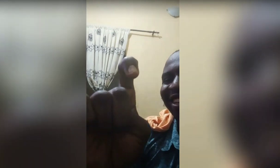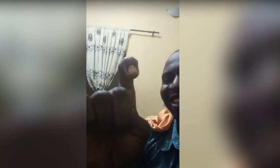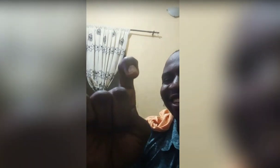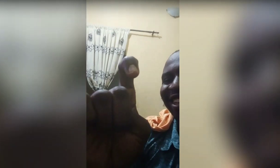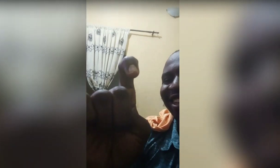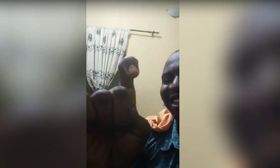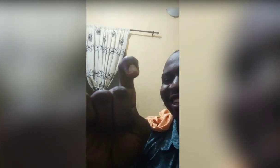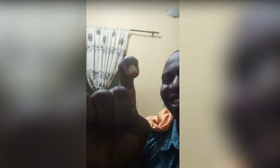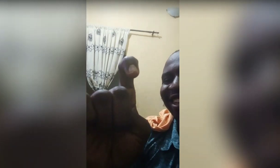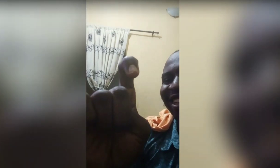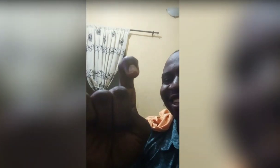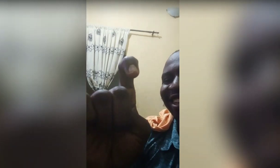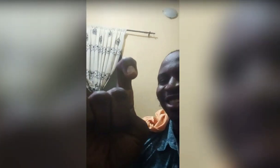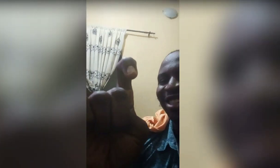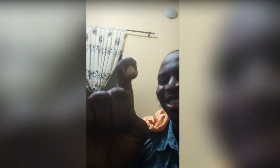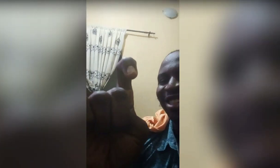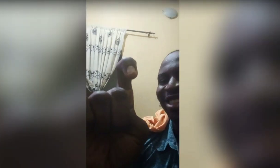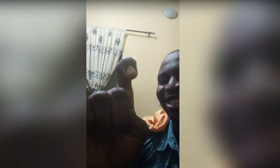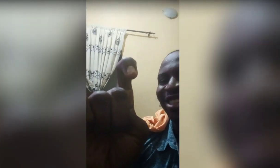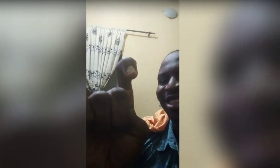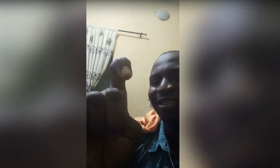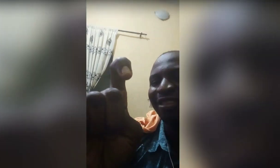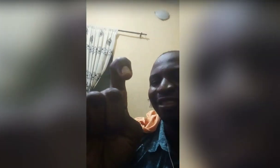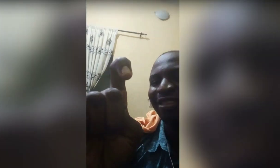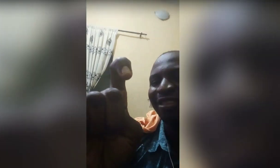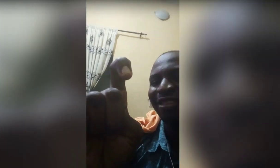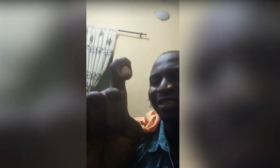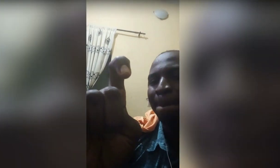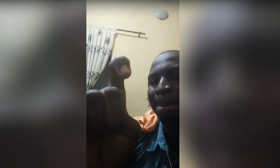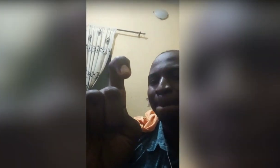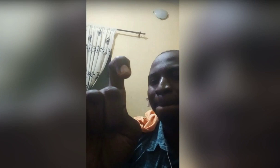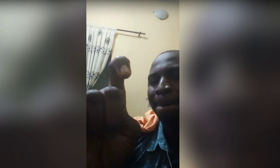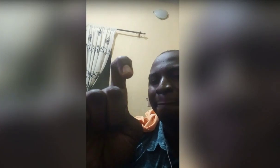Give us letter Y. Why?